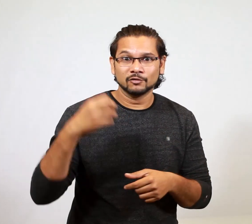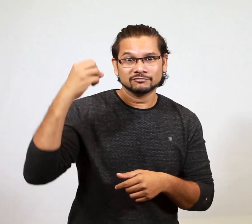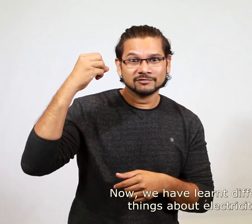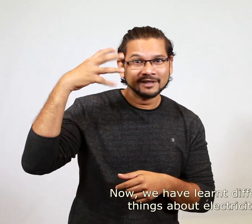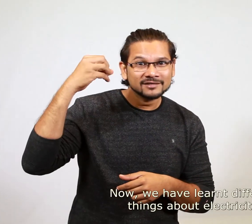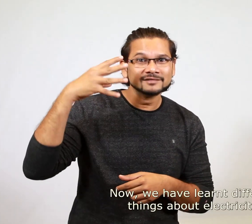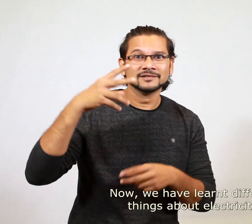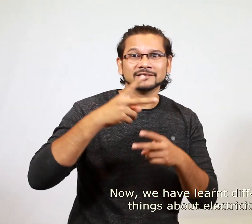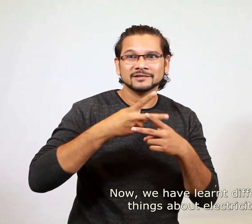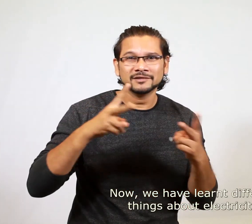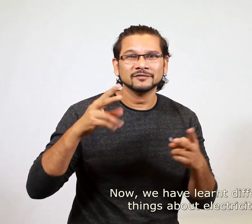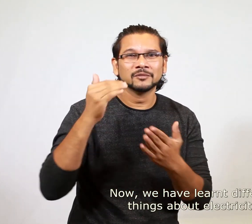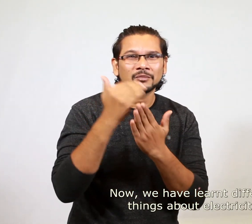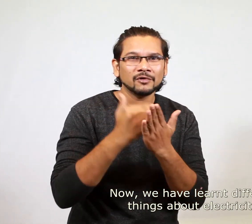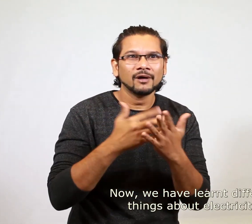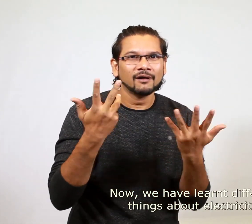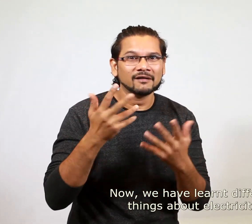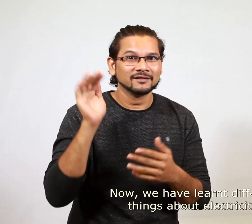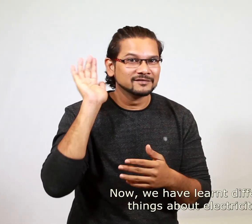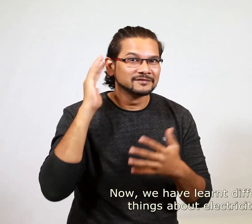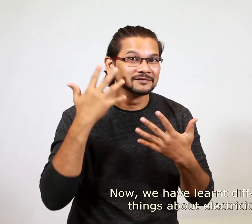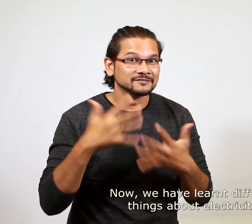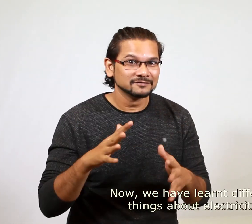Now, we have learned different things about electricity.